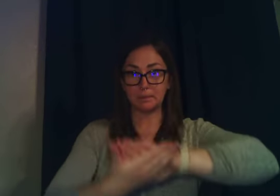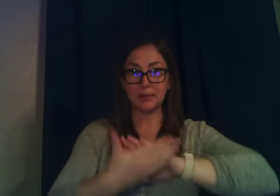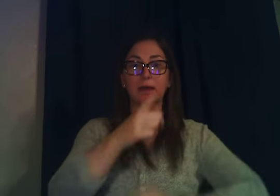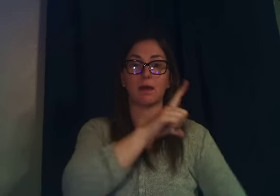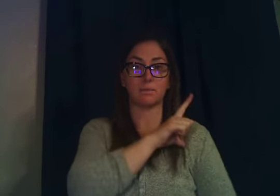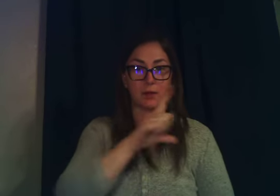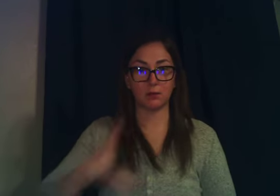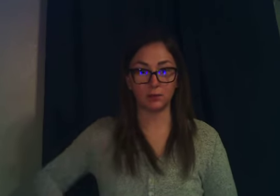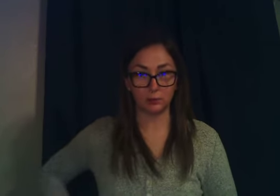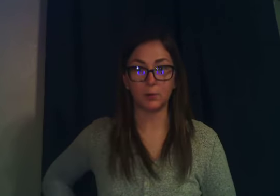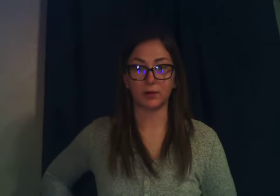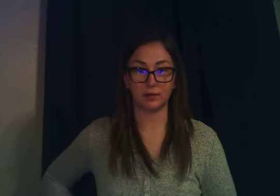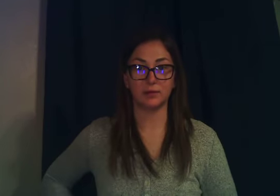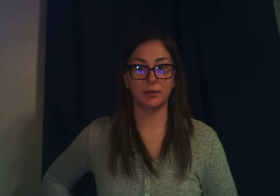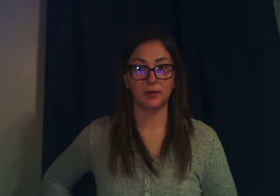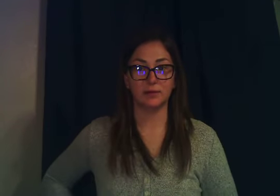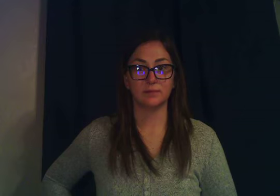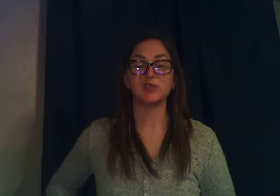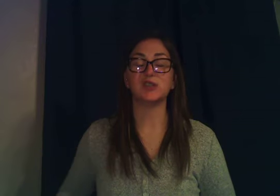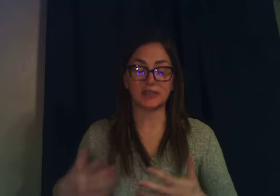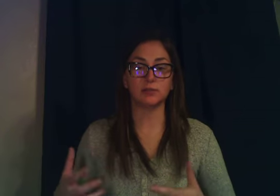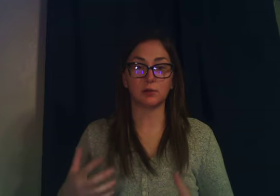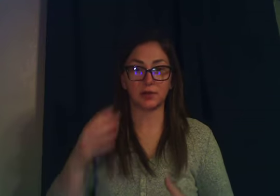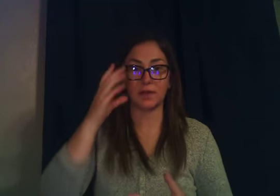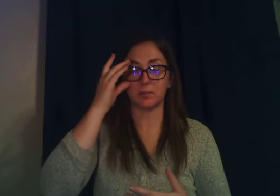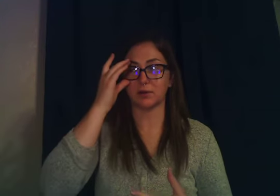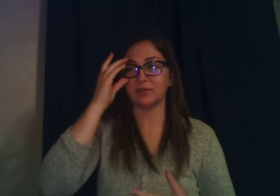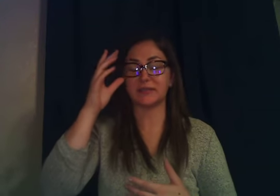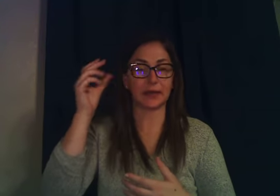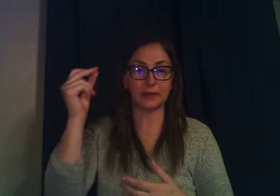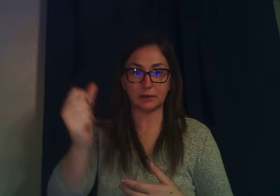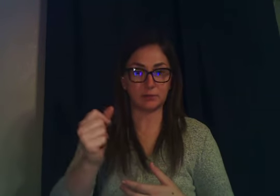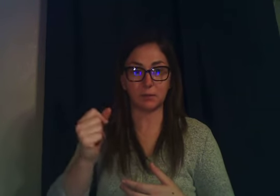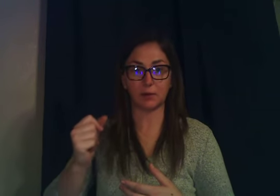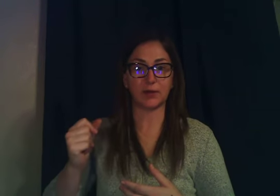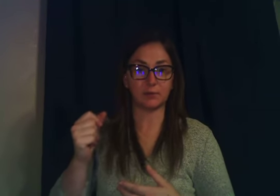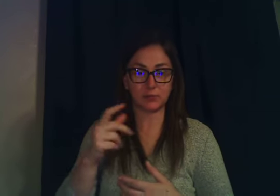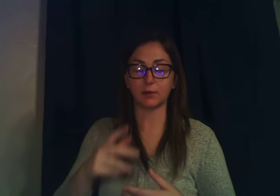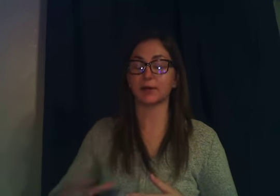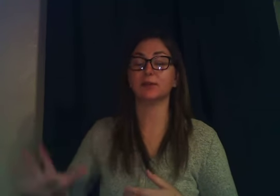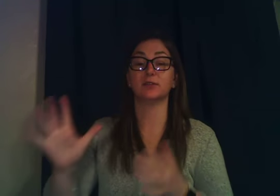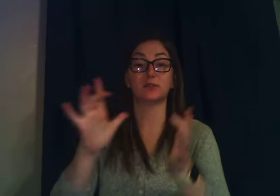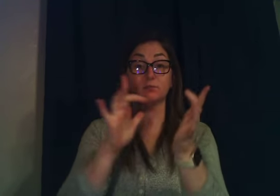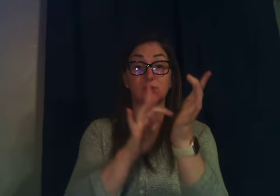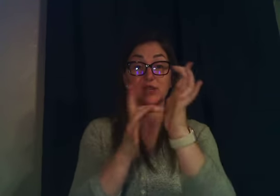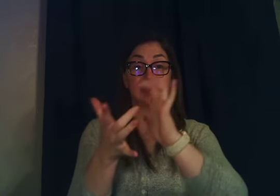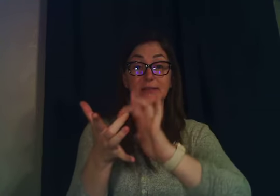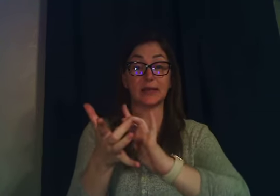become Lord. Jesus, Lord, at thy birth. The second he was born, he was Lord. So Jesus,